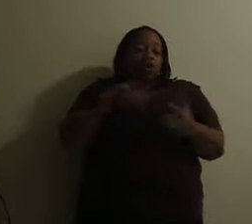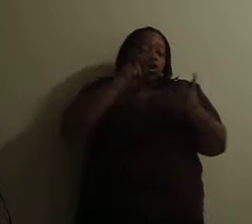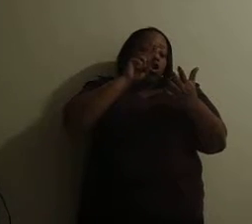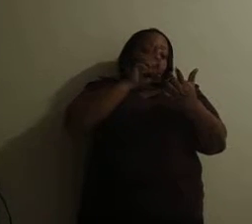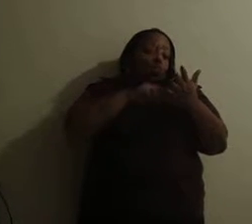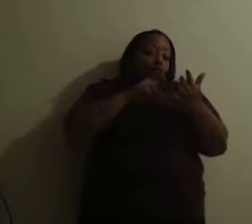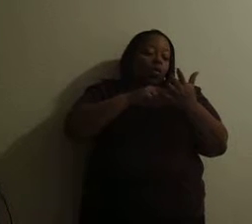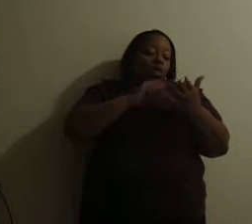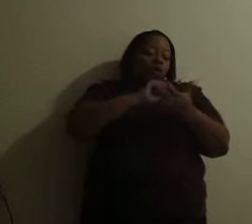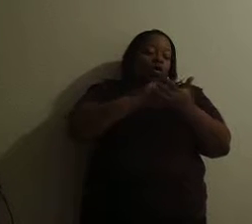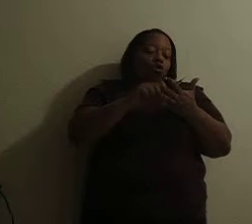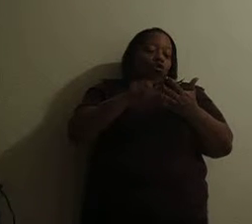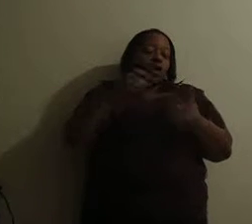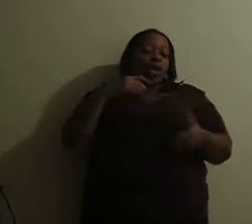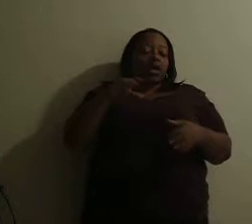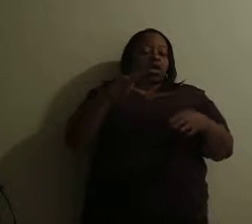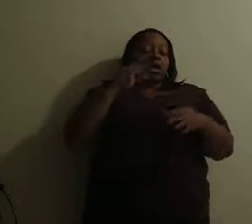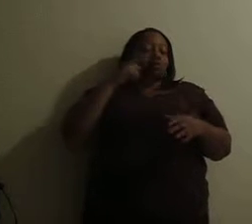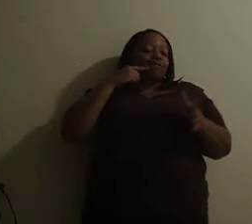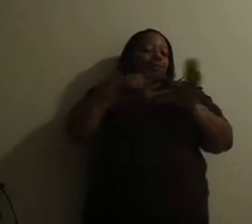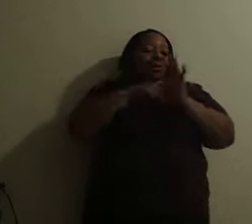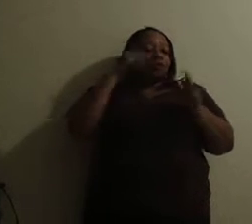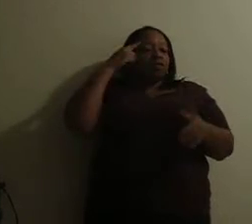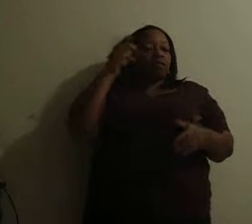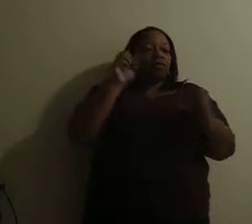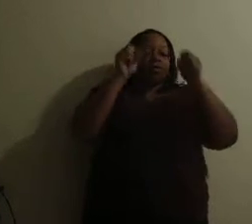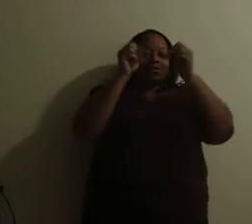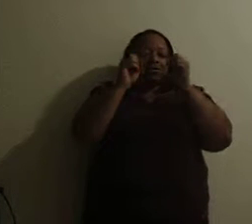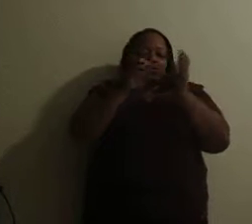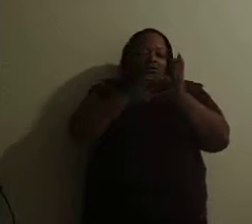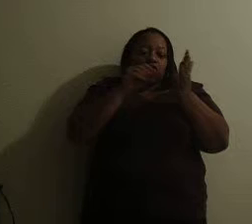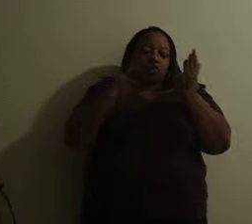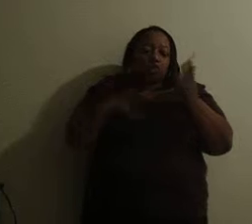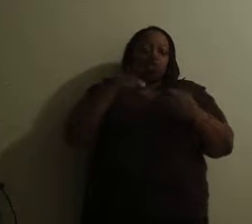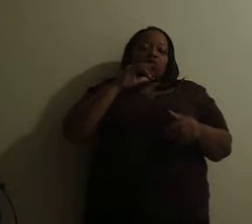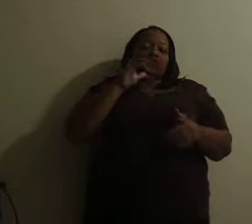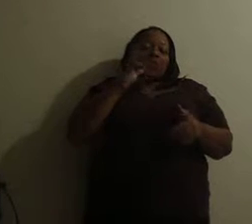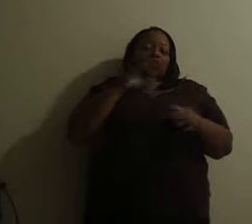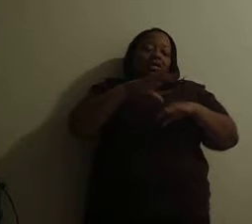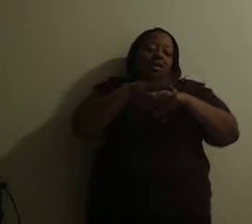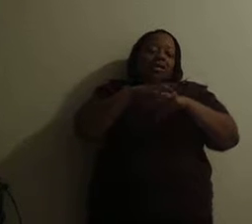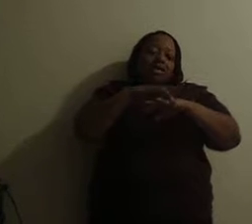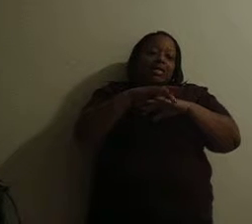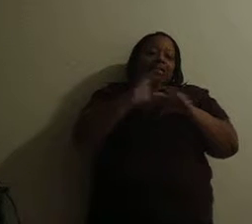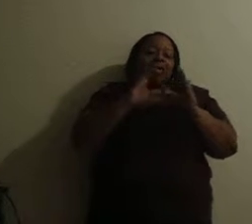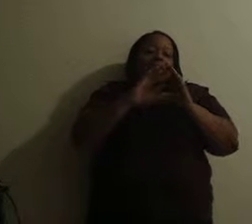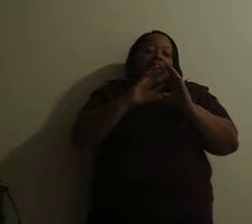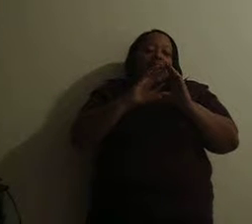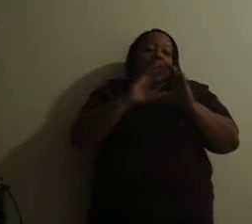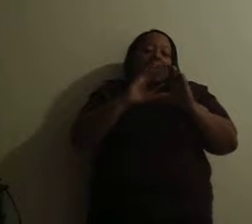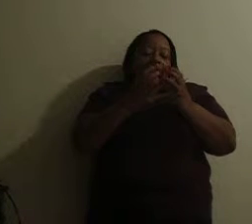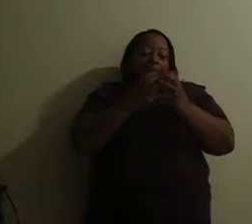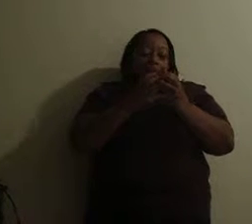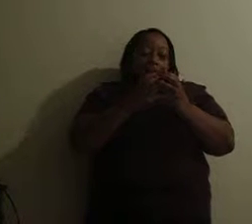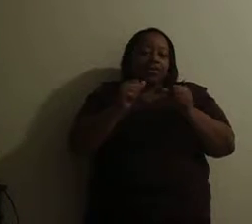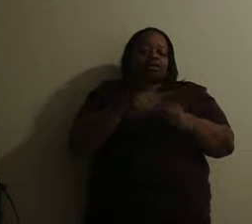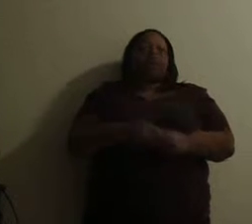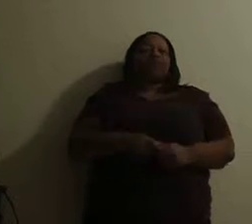classes. And it also has application for people who are teaching content area courses, courses such as psychology,